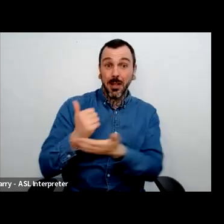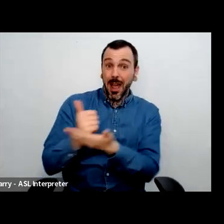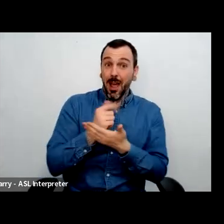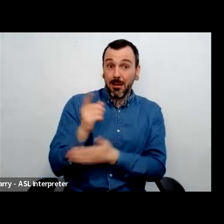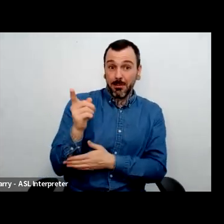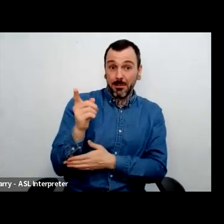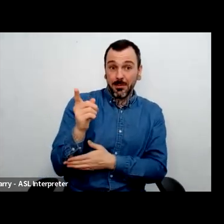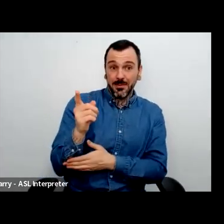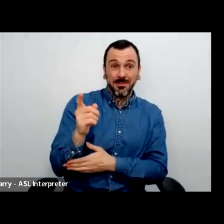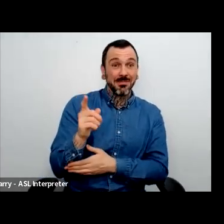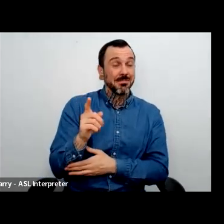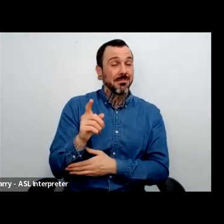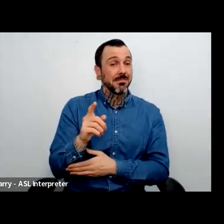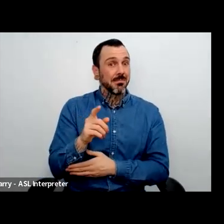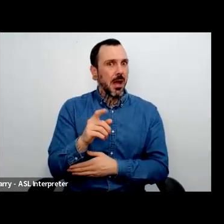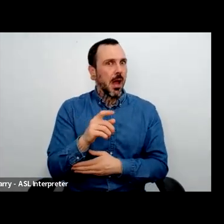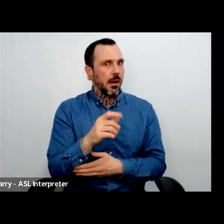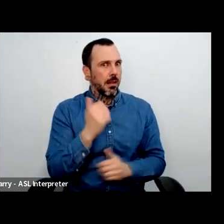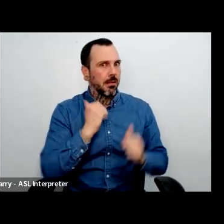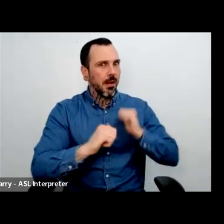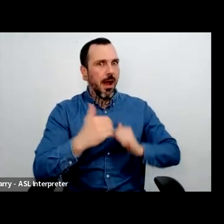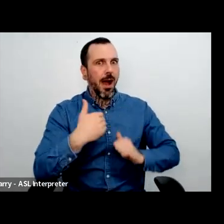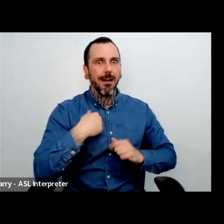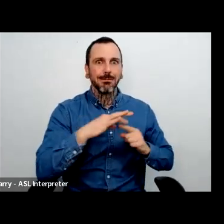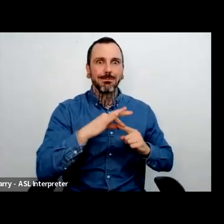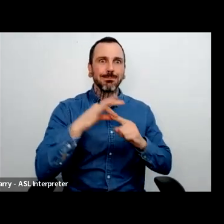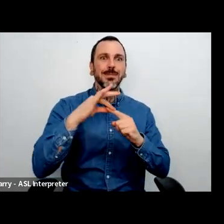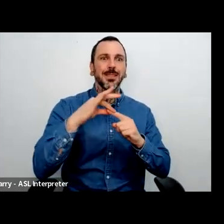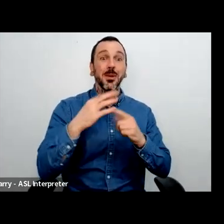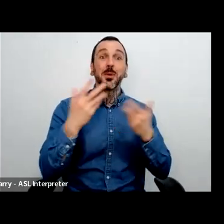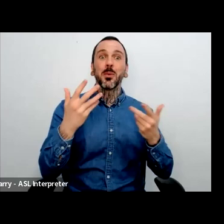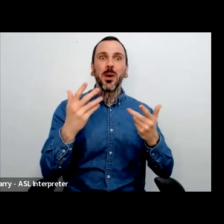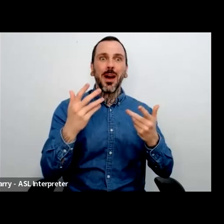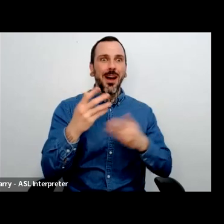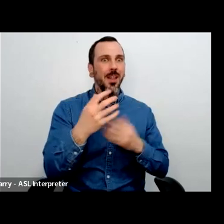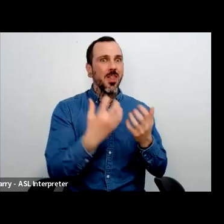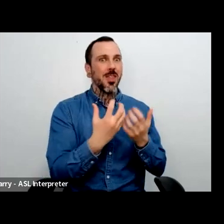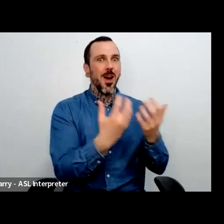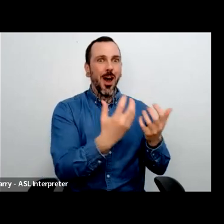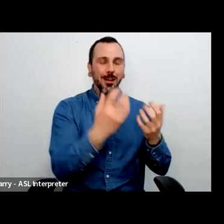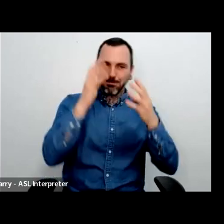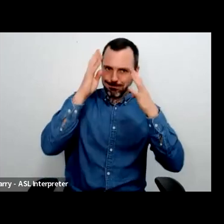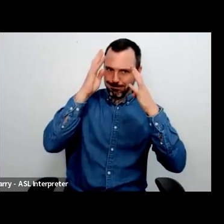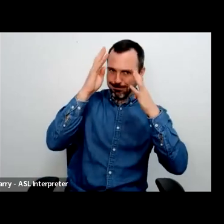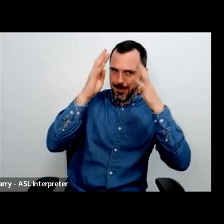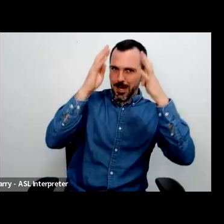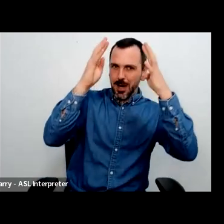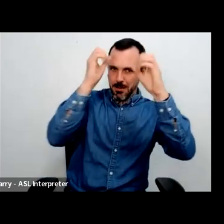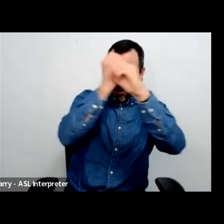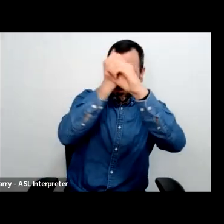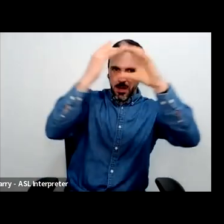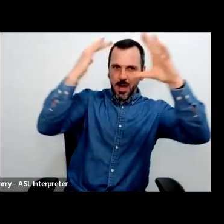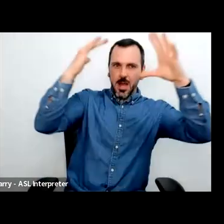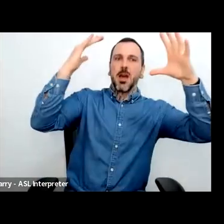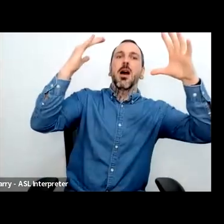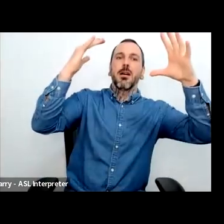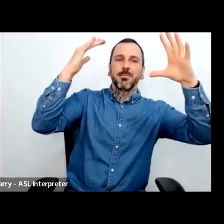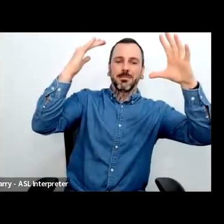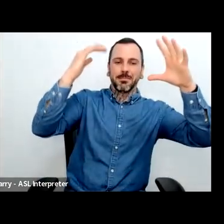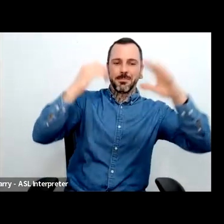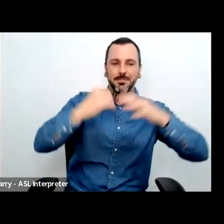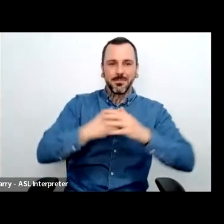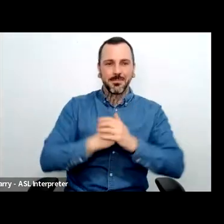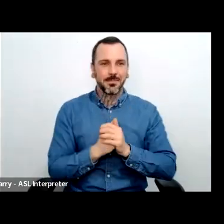can't, which is we engage the imagination in a way that goes beyond realism. And yet again, I think this is a problem in